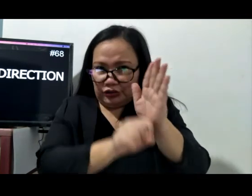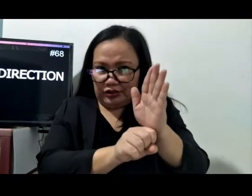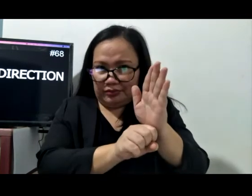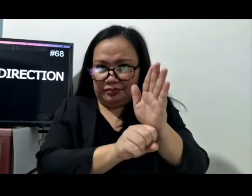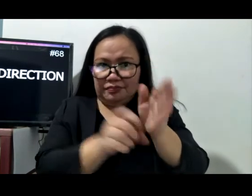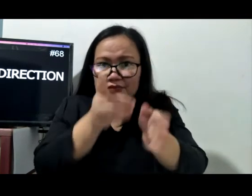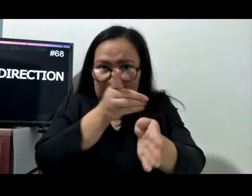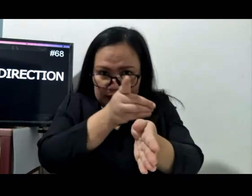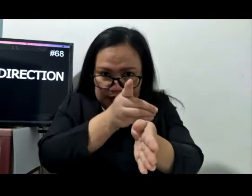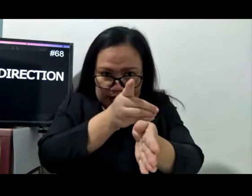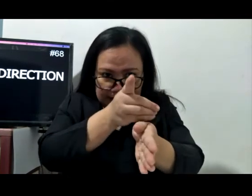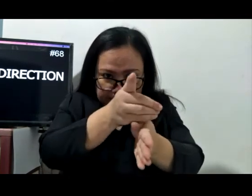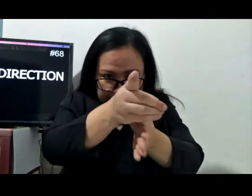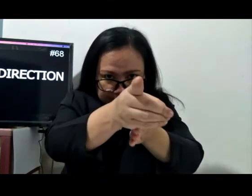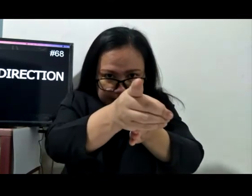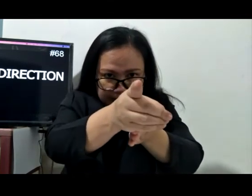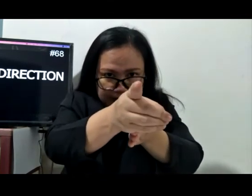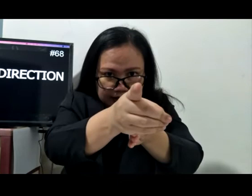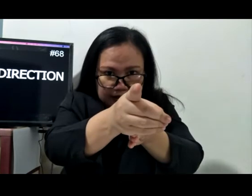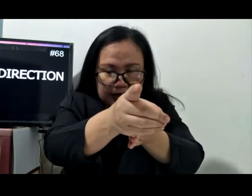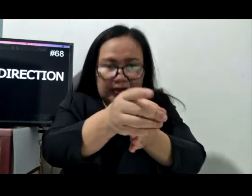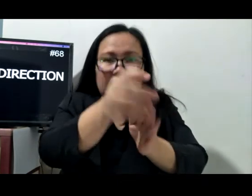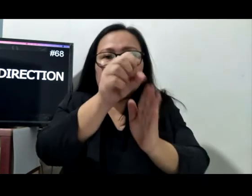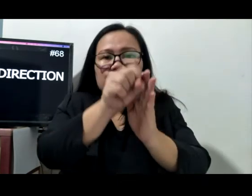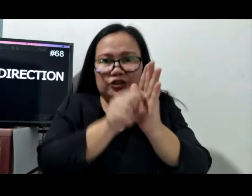direction, direction.